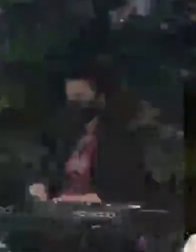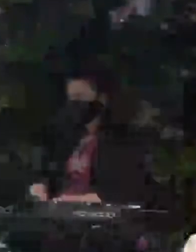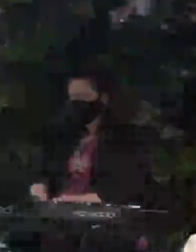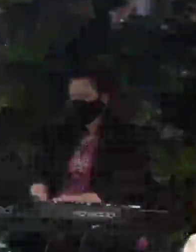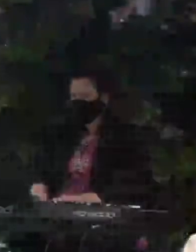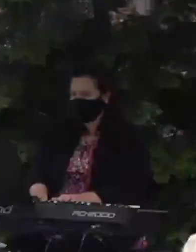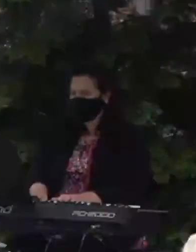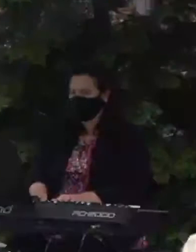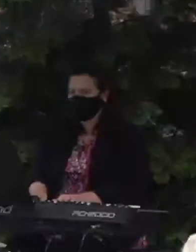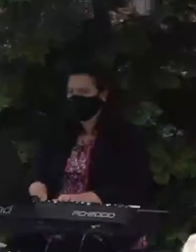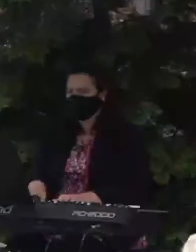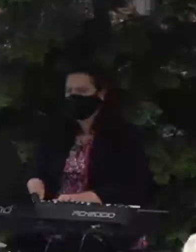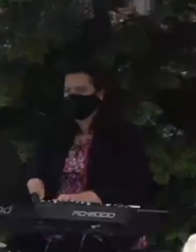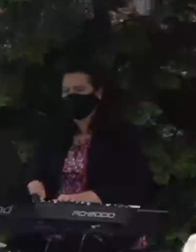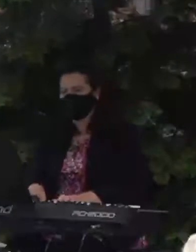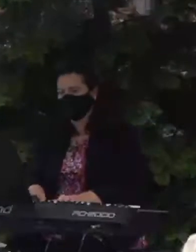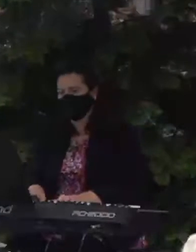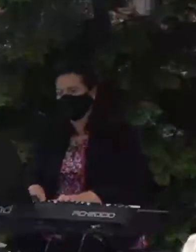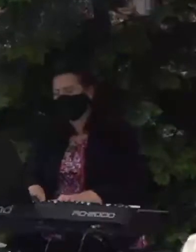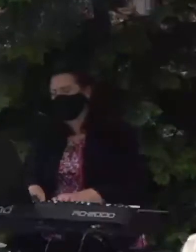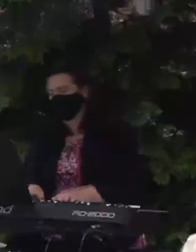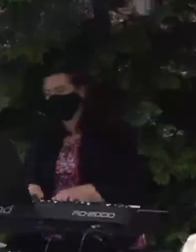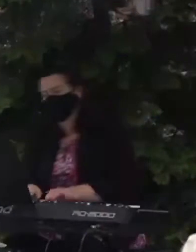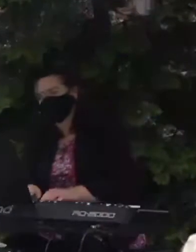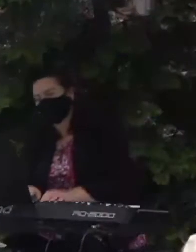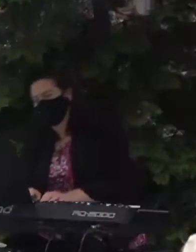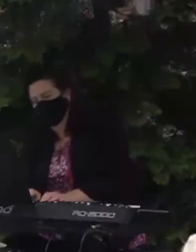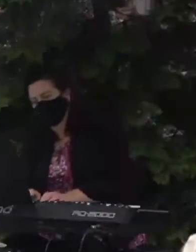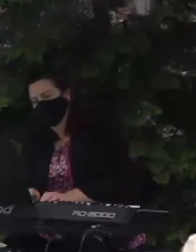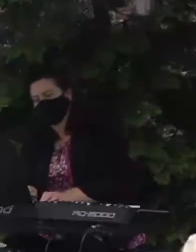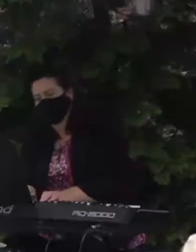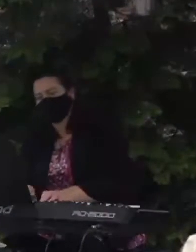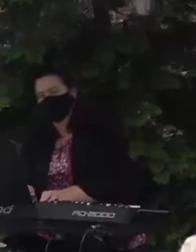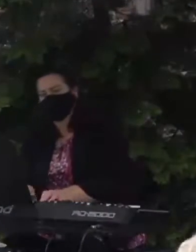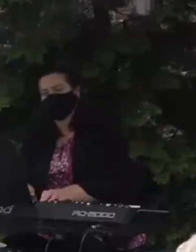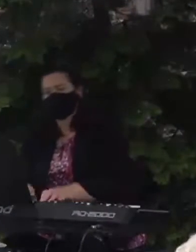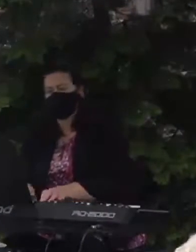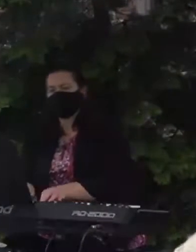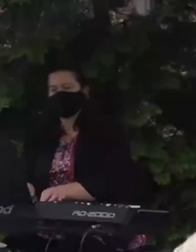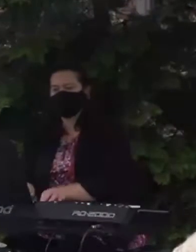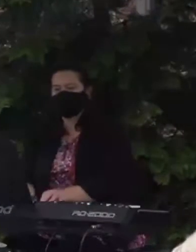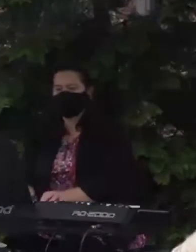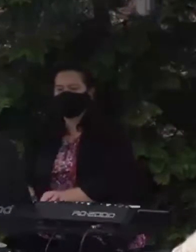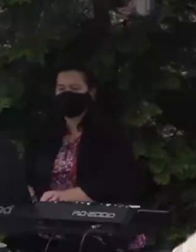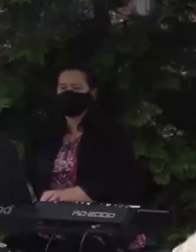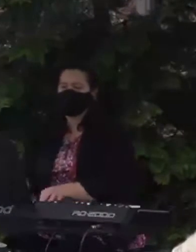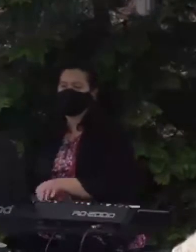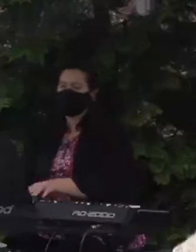Change is coming. Change. Can't outrun it.